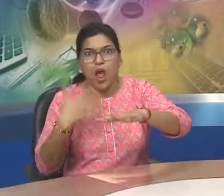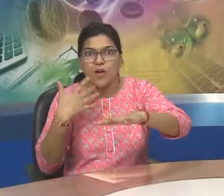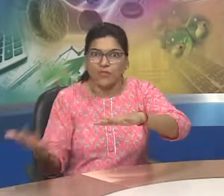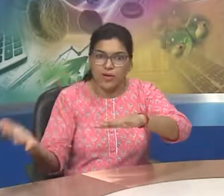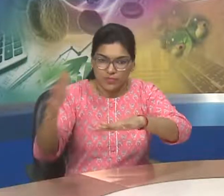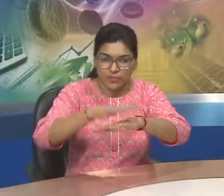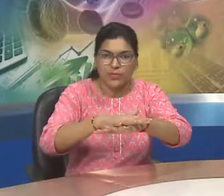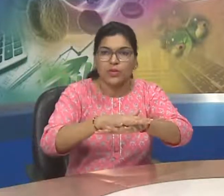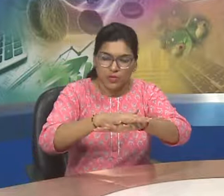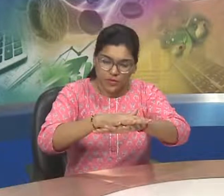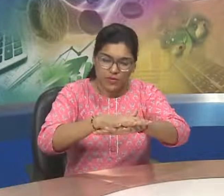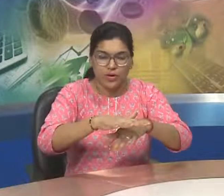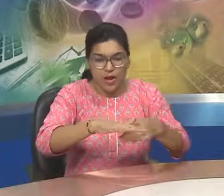carbon dioxide